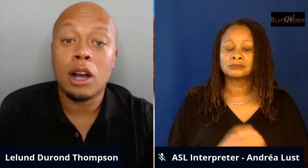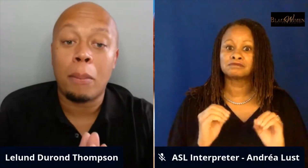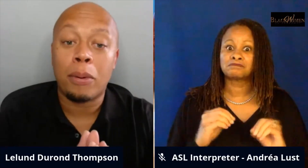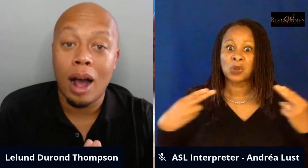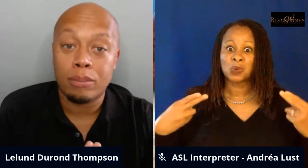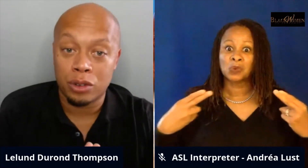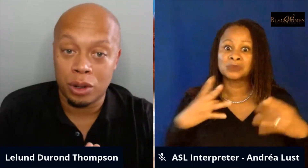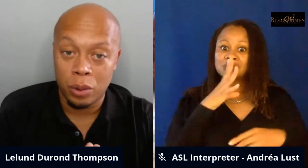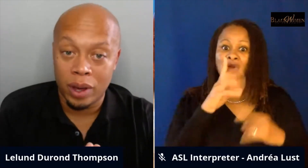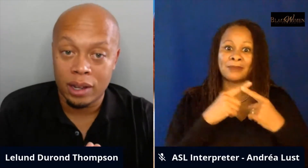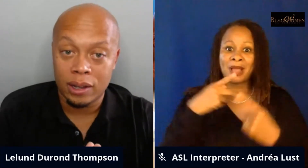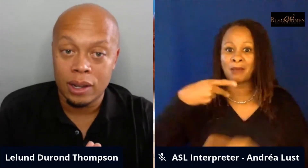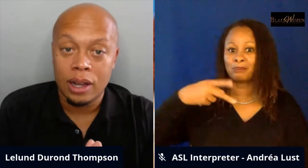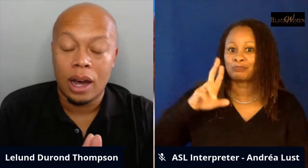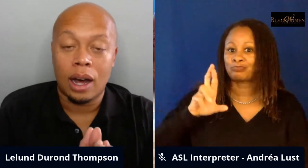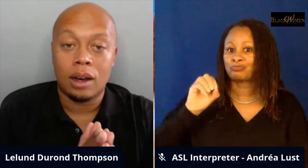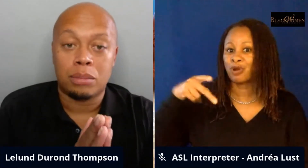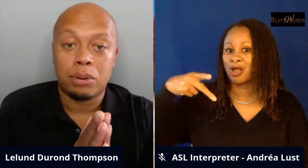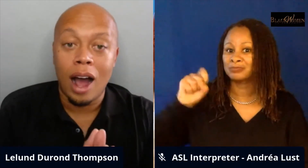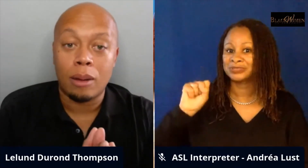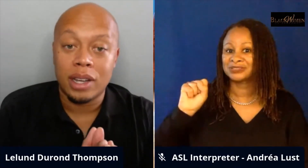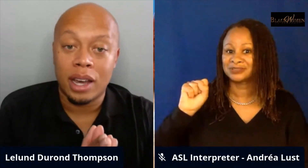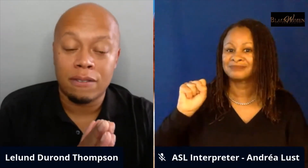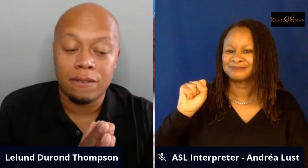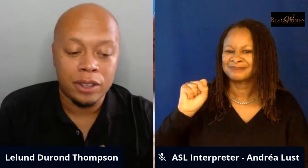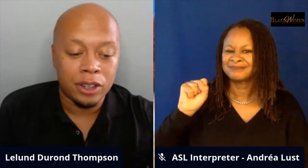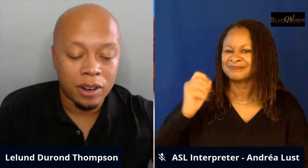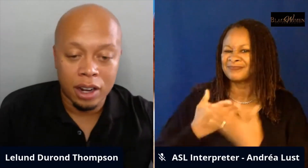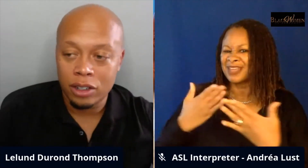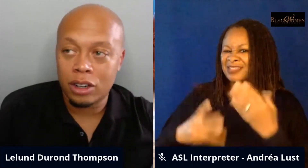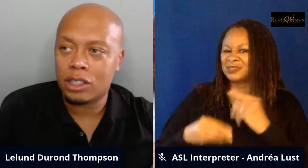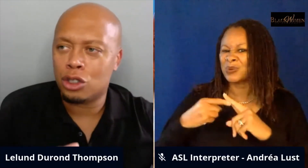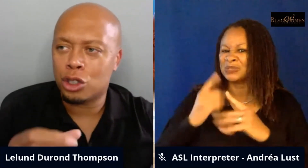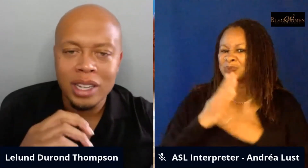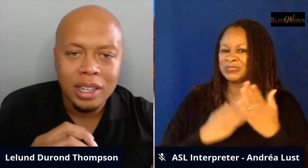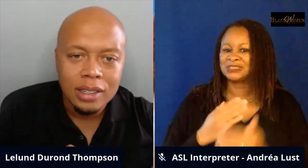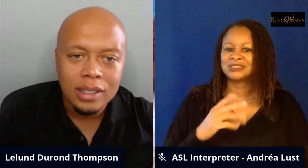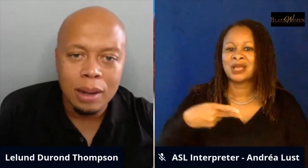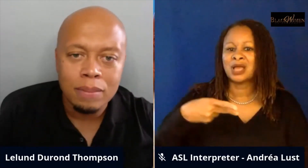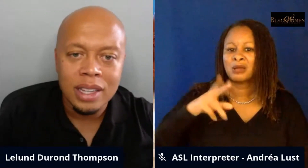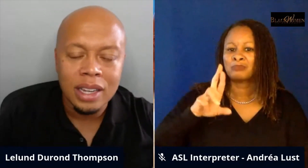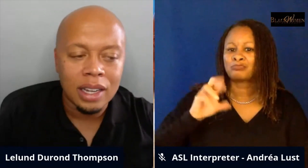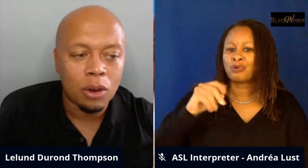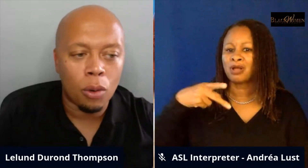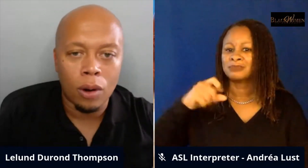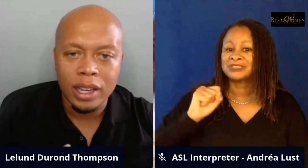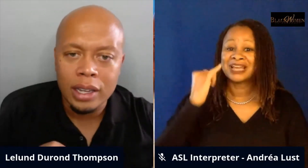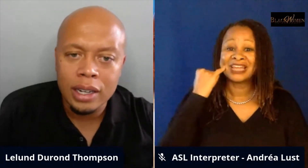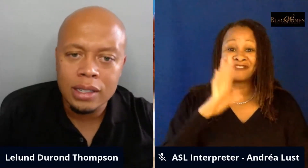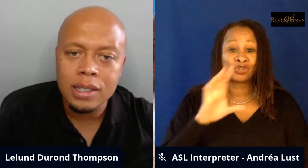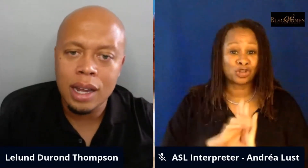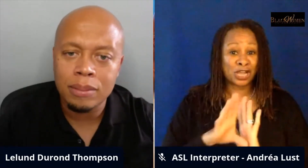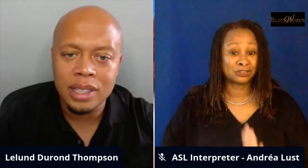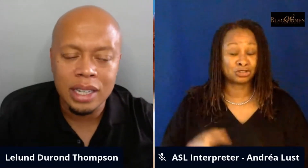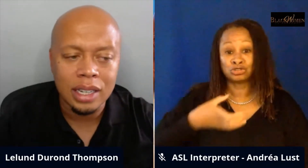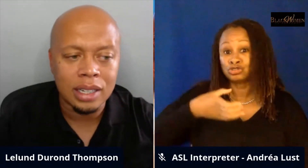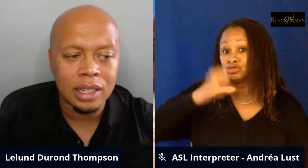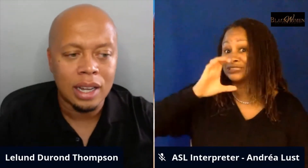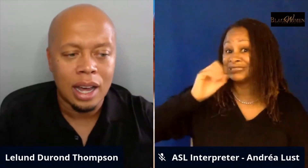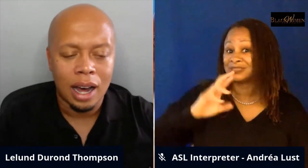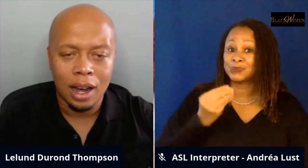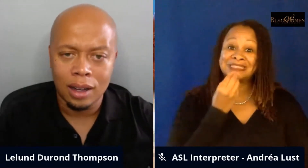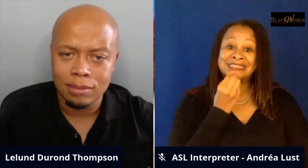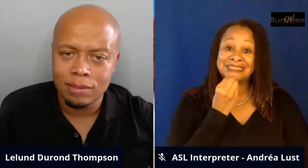Let's talk about props real quick. Props. If your character is drinking something or eating